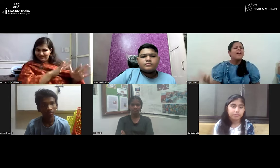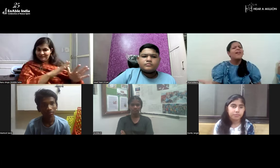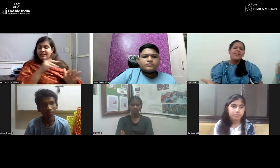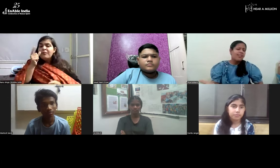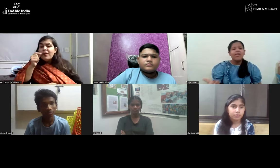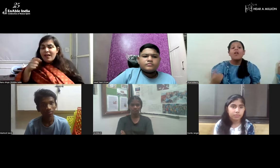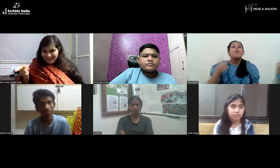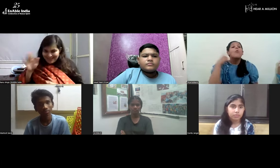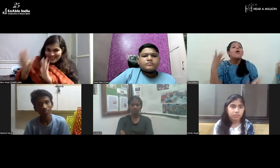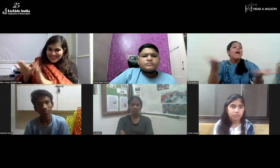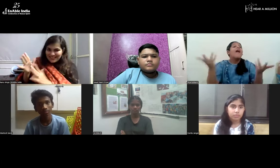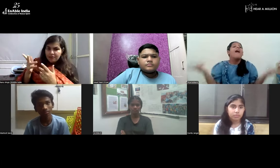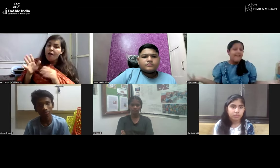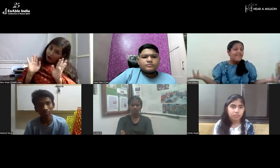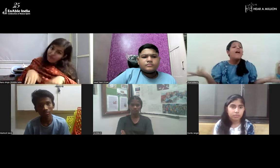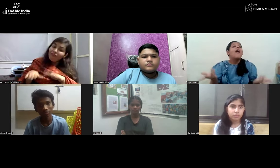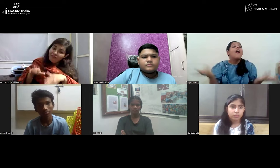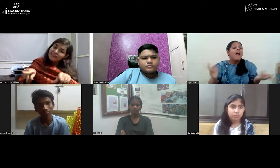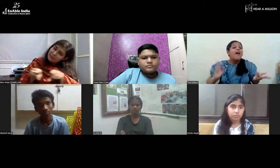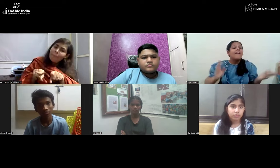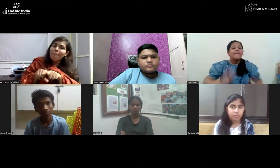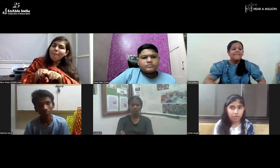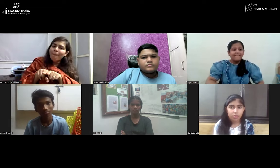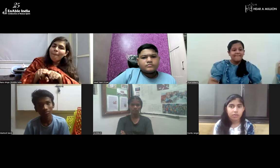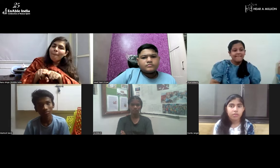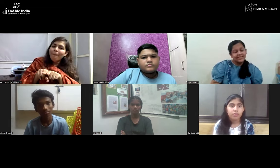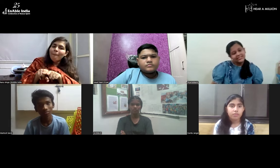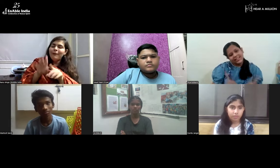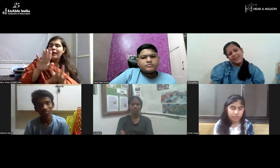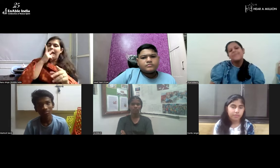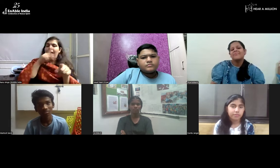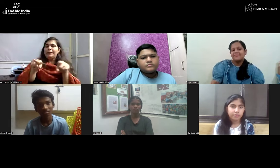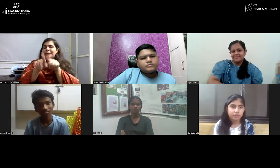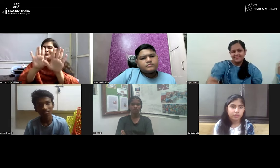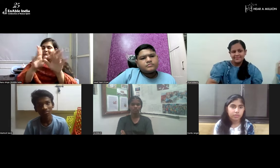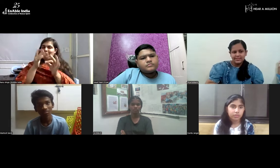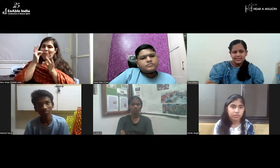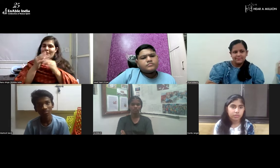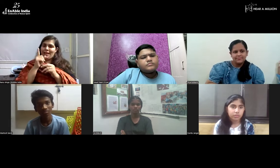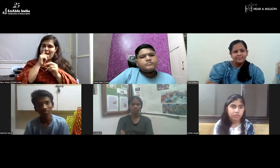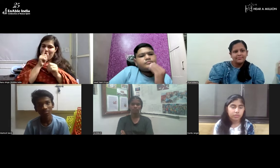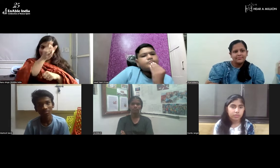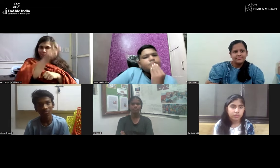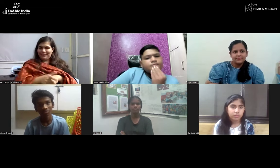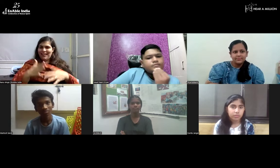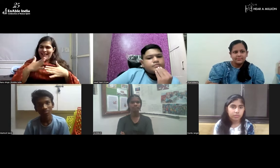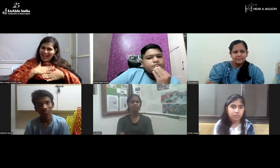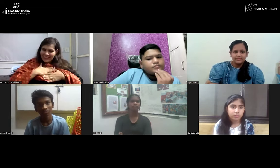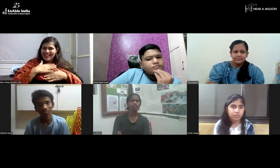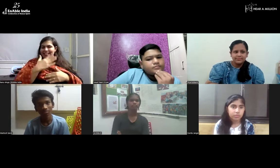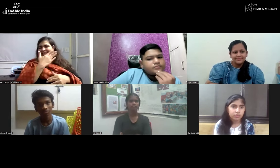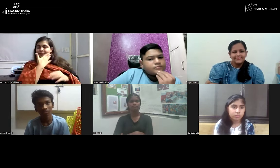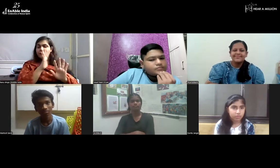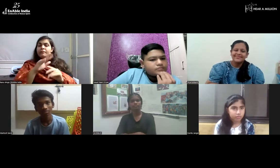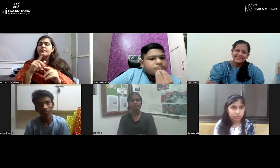be able to approach the police We can directly? try, we can try You'll if try, it's very you'll difficult try. situation. Okay, who else? Who else would